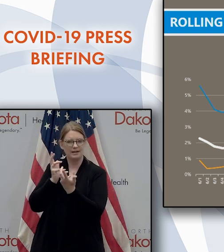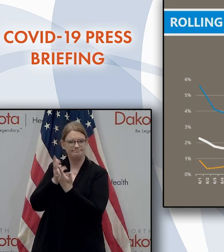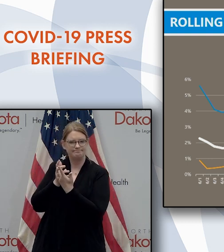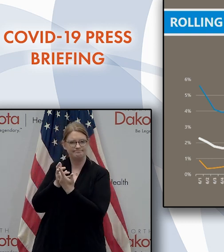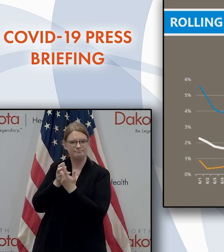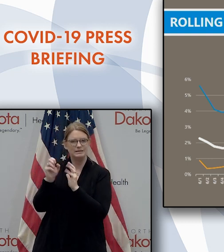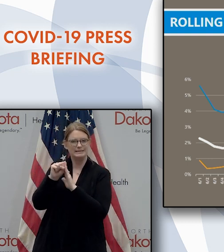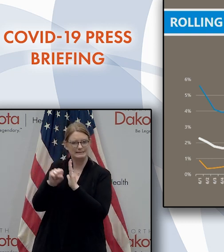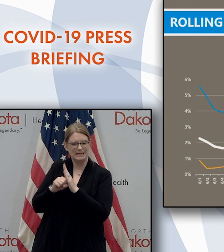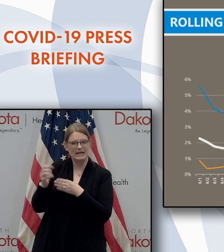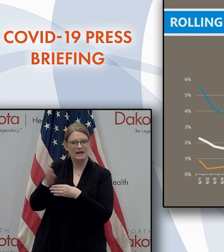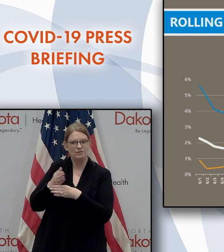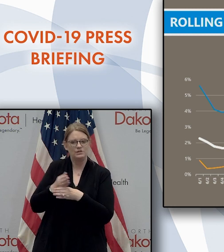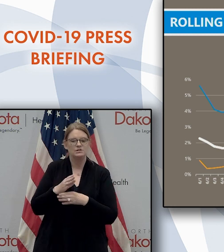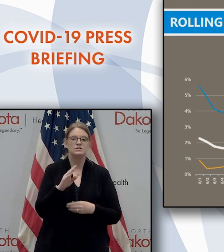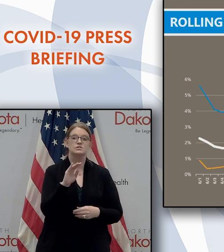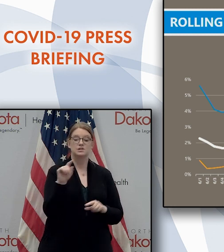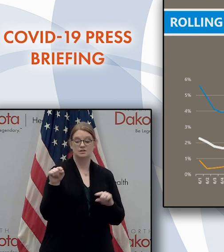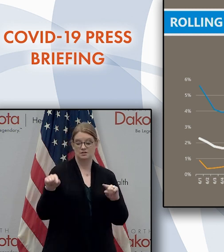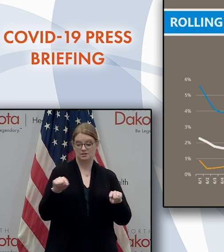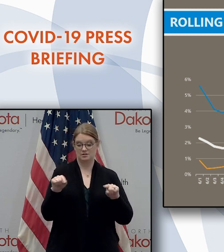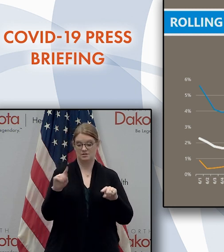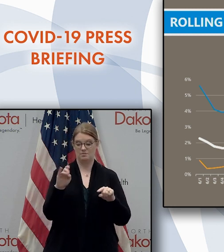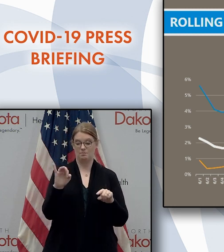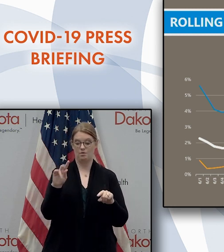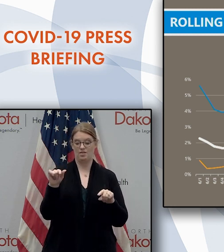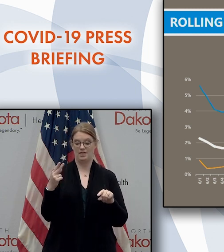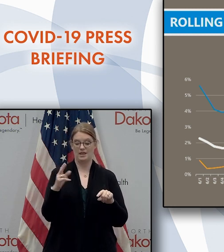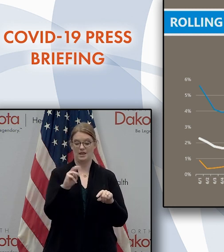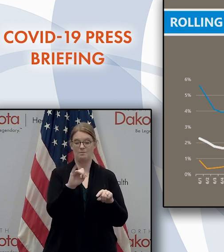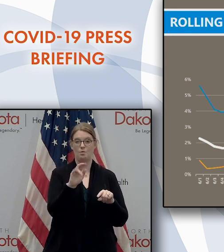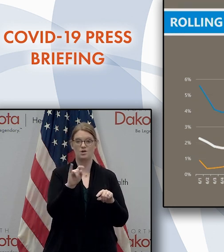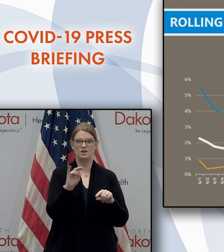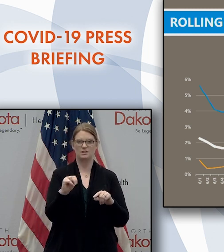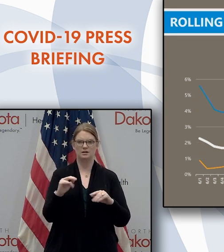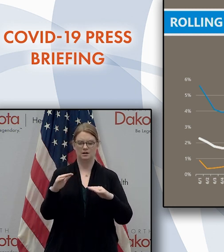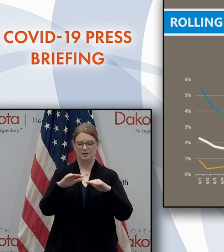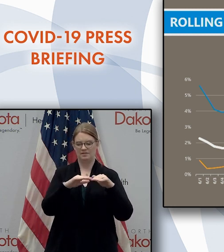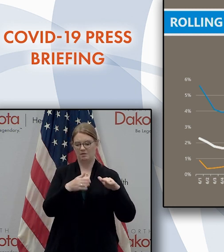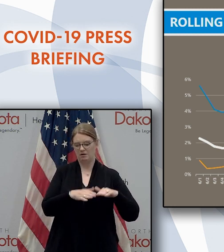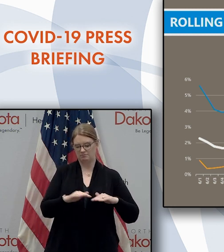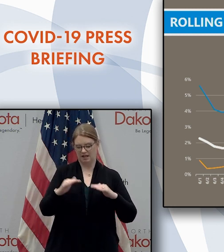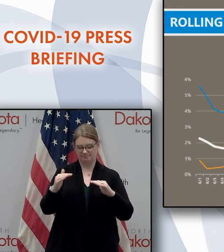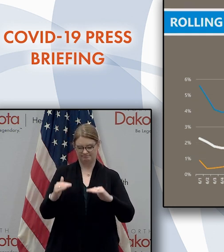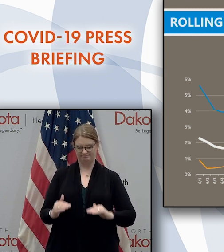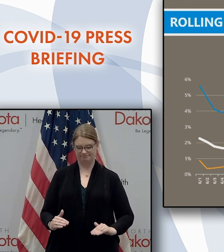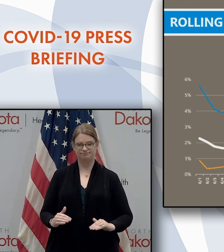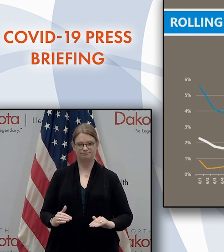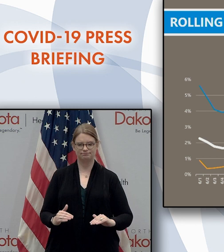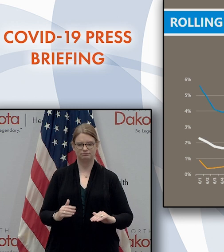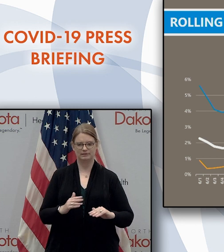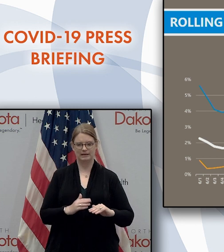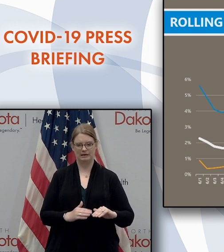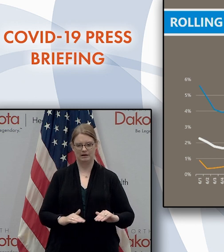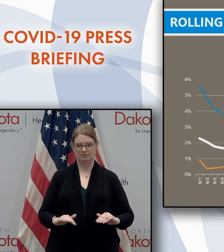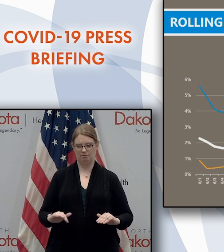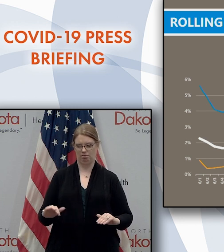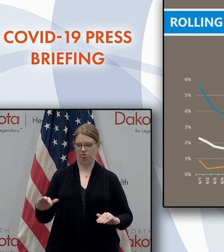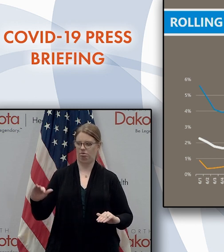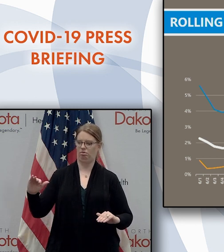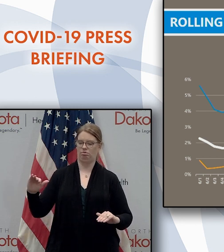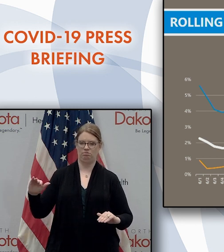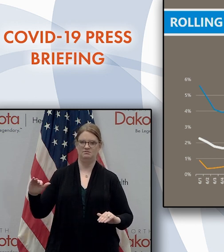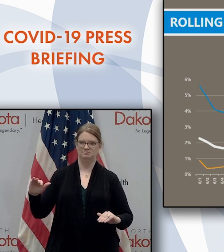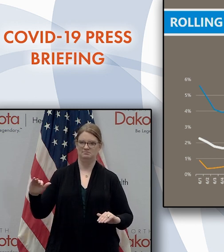line. Burley and Morton was below the state average for a long period of time, and then now is trending up and